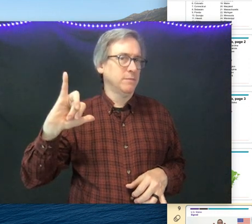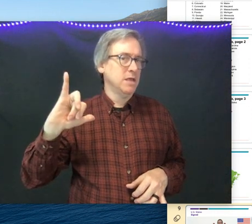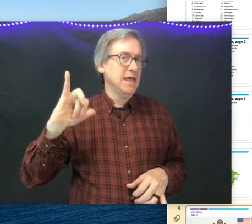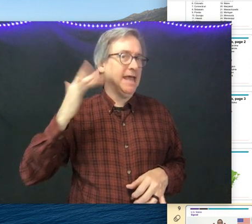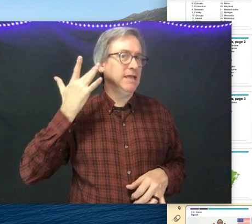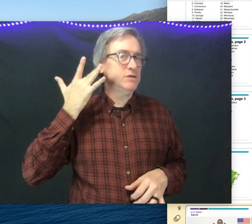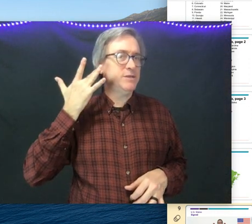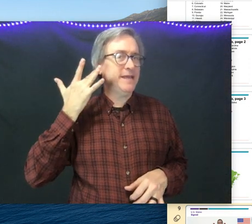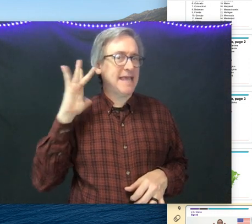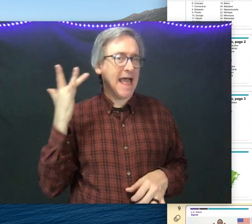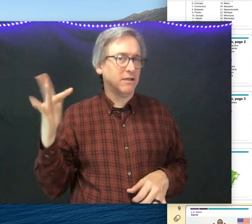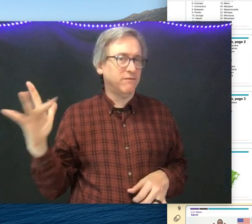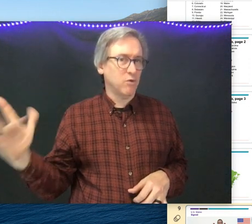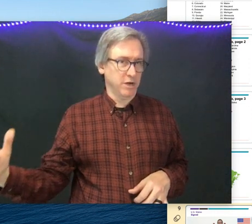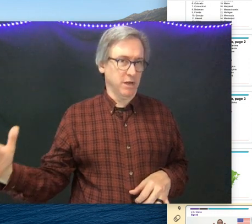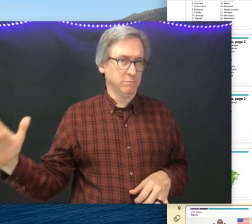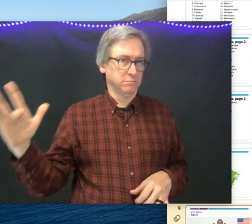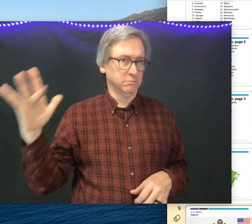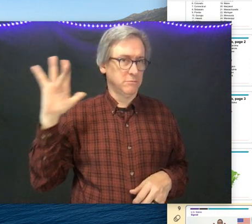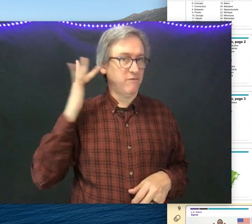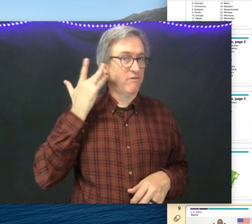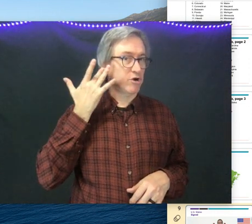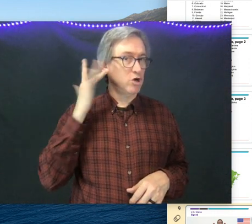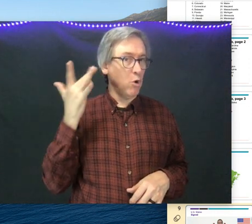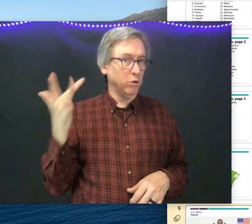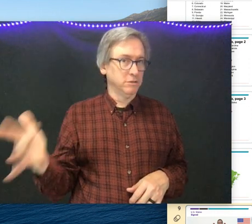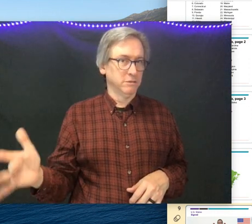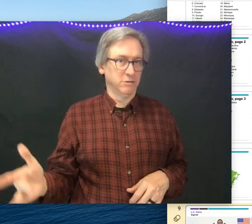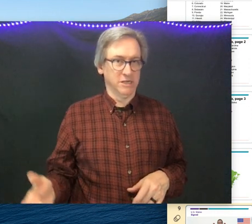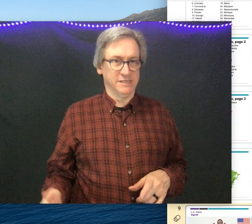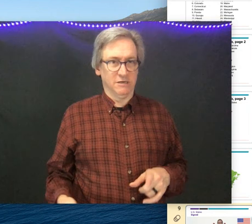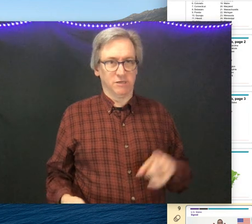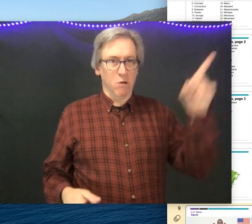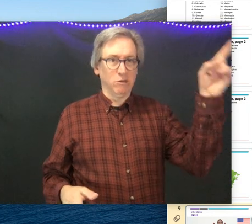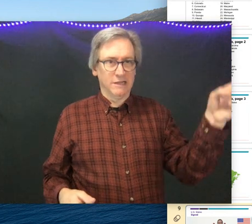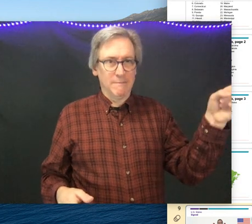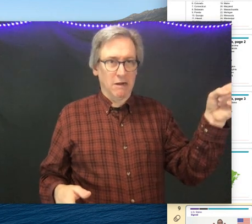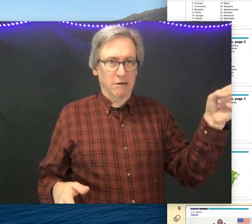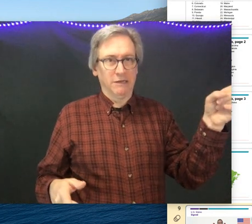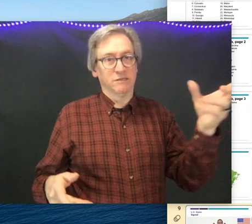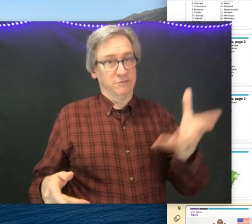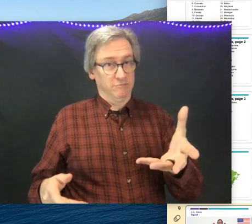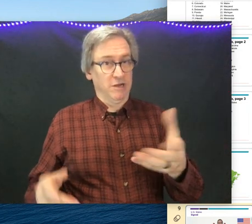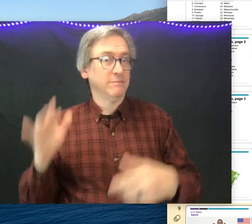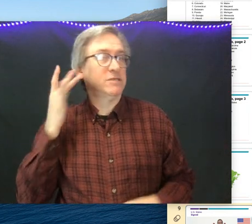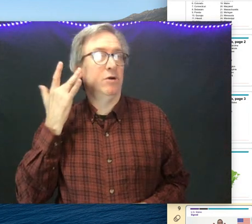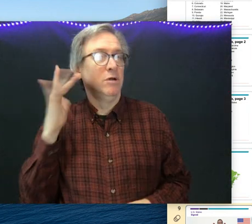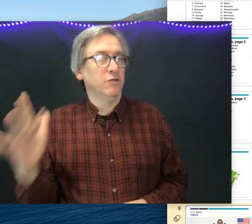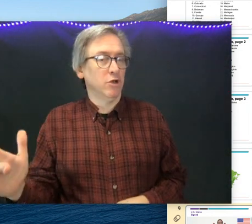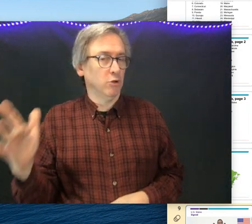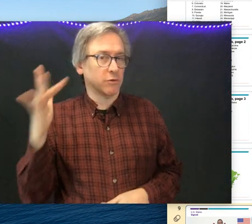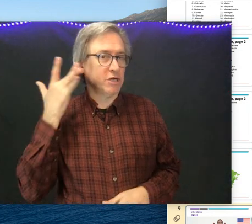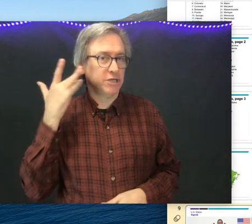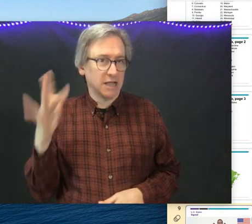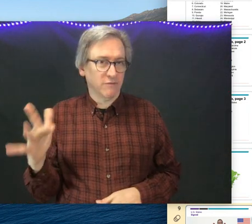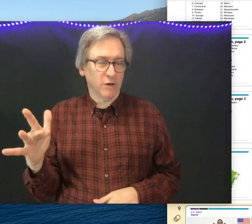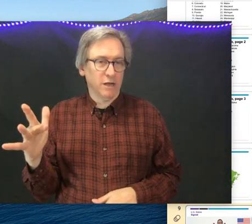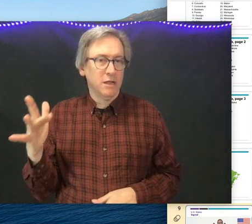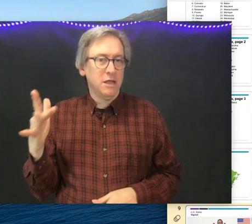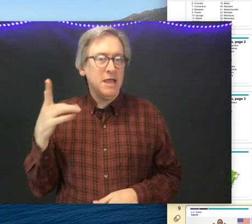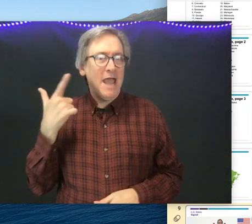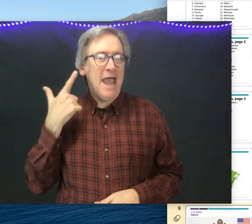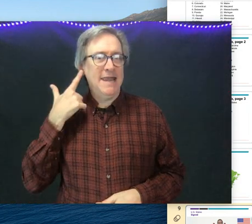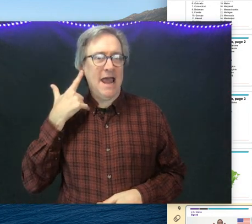California. It used to be California for gold because there's gold in them Nar Hills, right? So the gold rush,